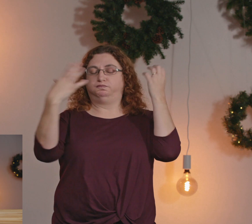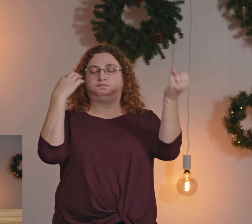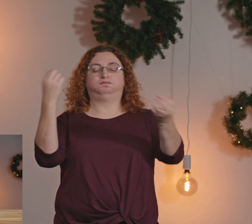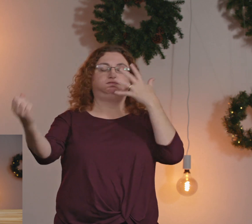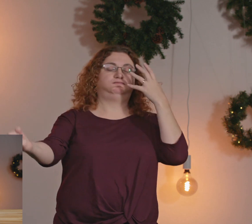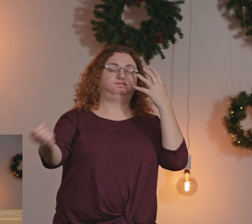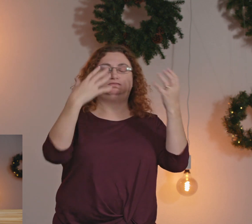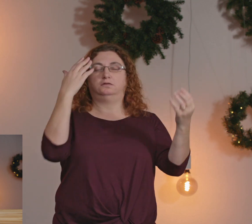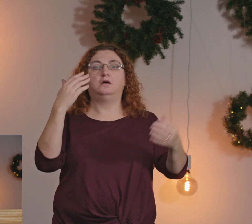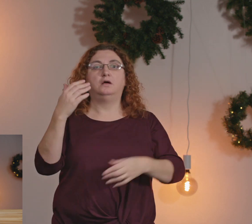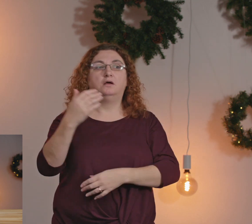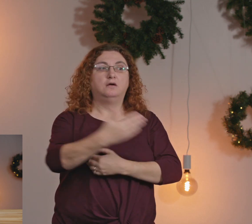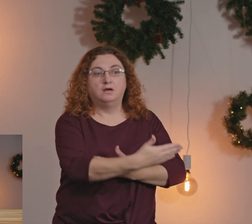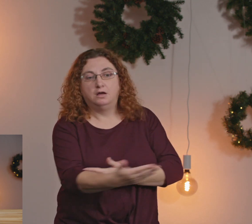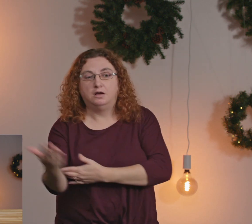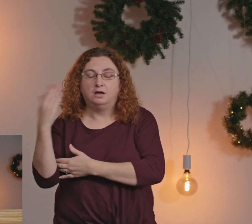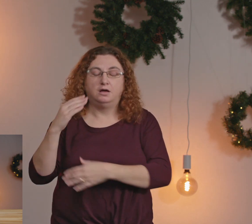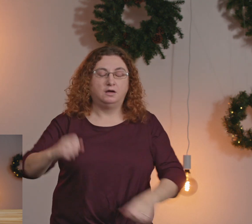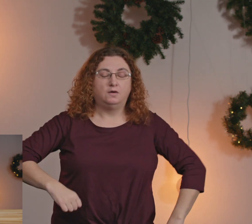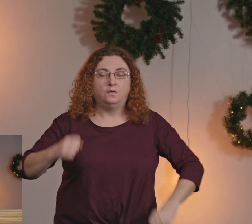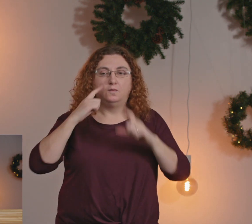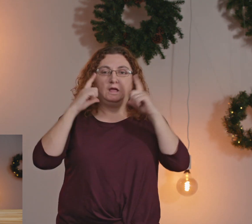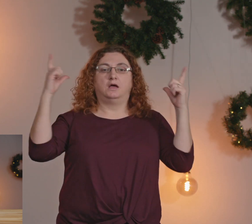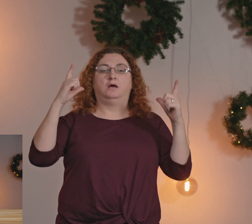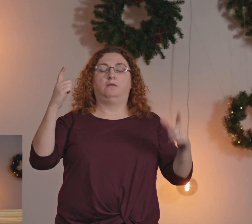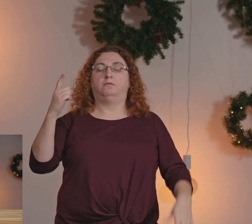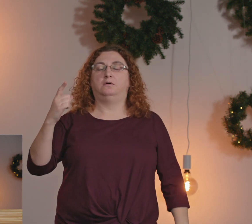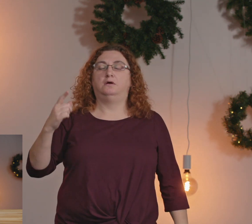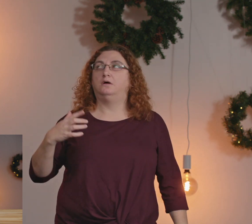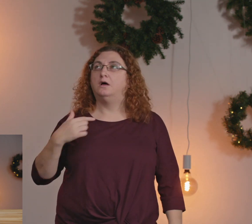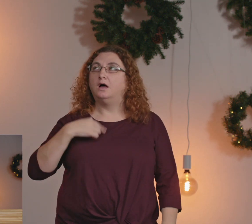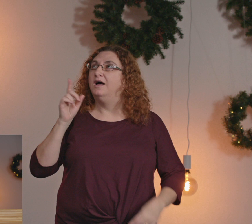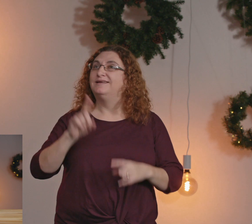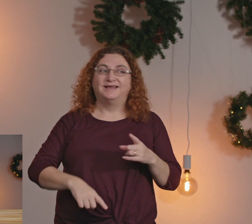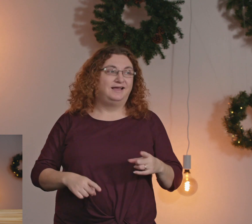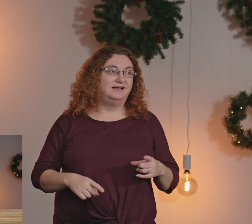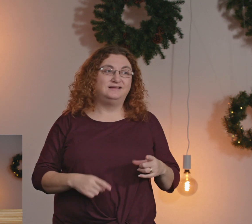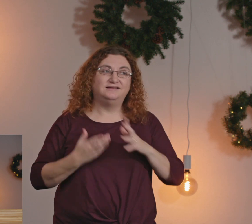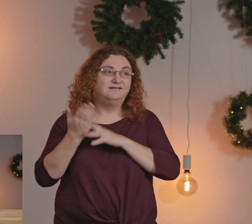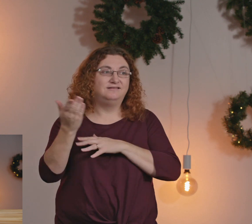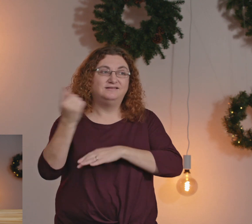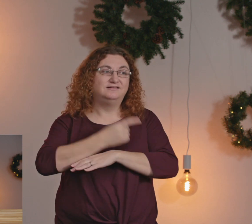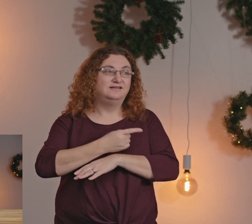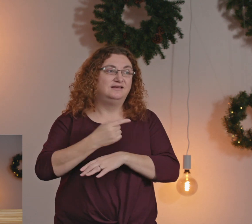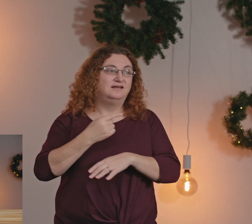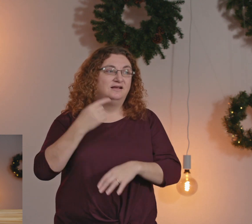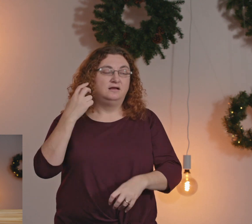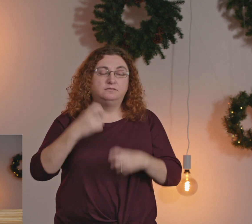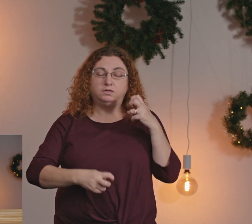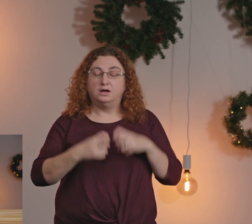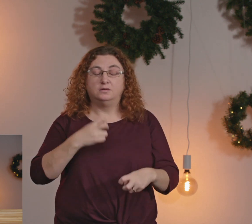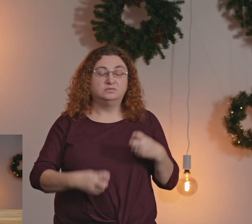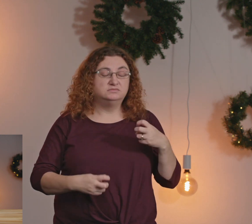we wake up and there is this foreboding presence on top of us. Like, I'm not sure I can possibly make it through the day. I'm going to have massive difficulty today